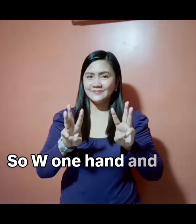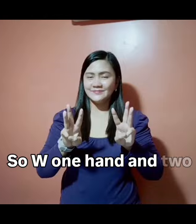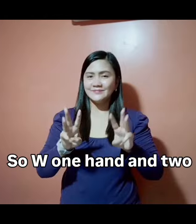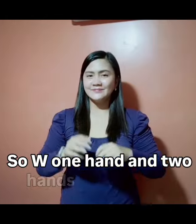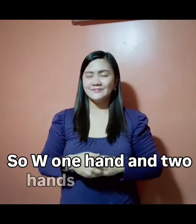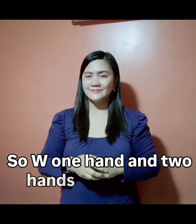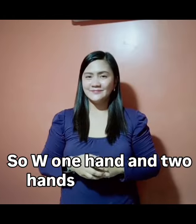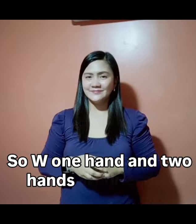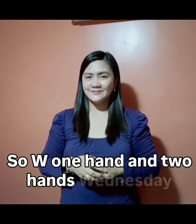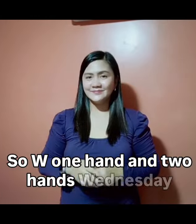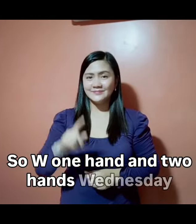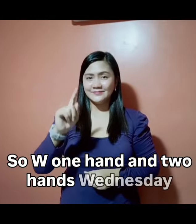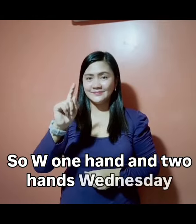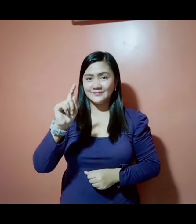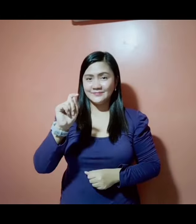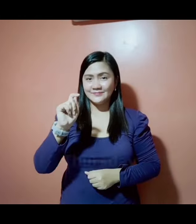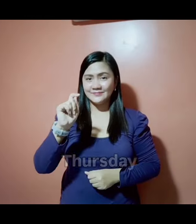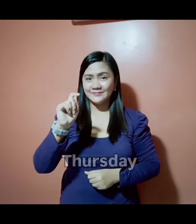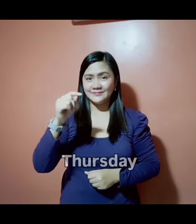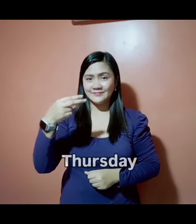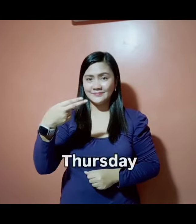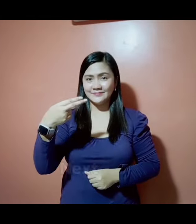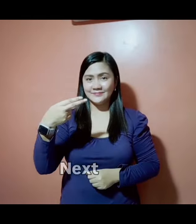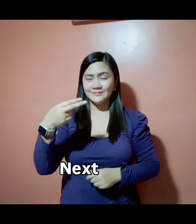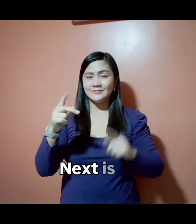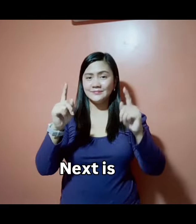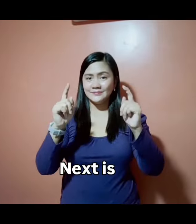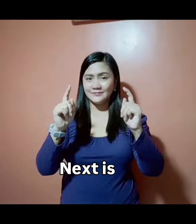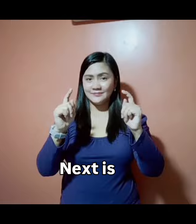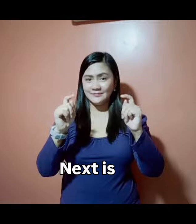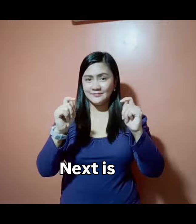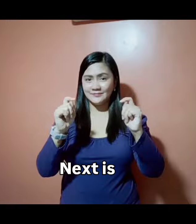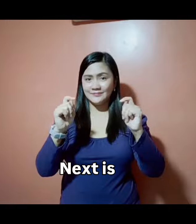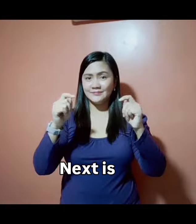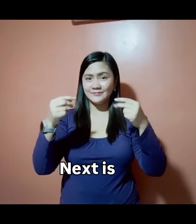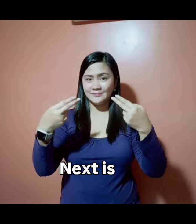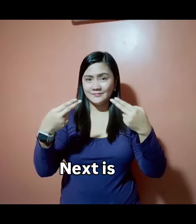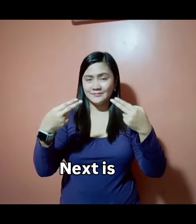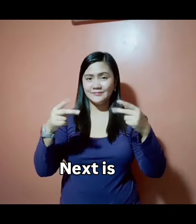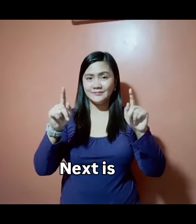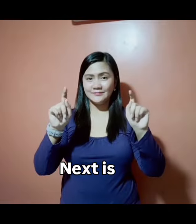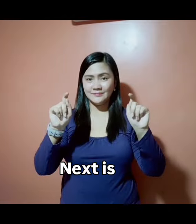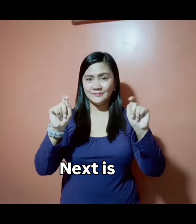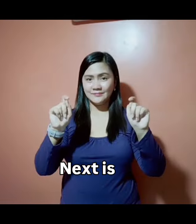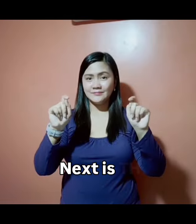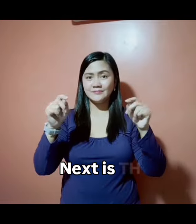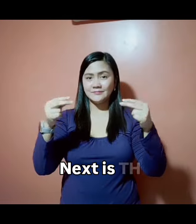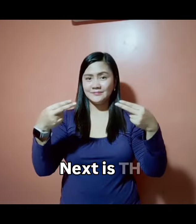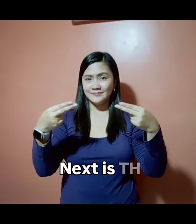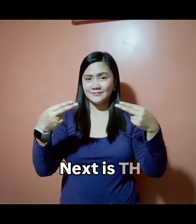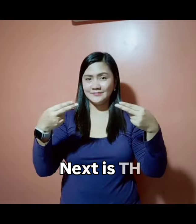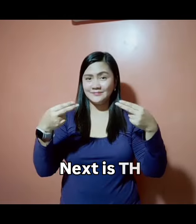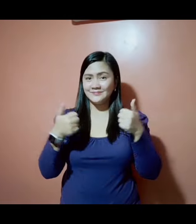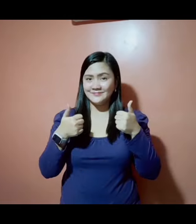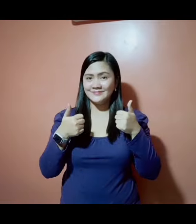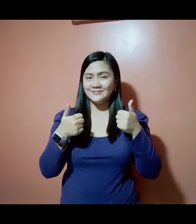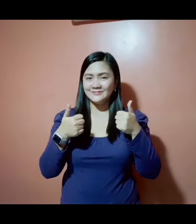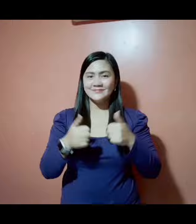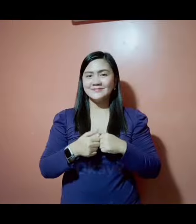two hands, Wednesday. Next is Thursday. TH. TH.